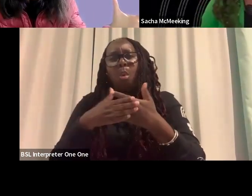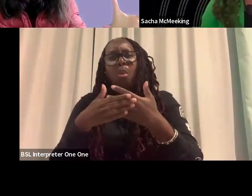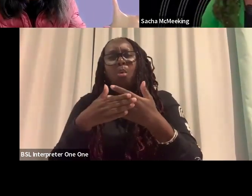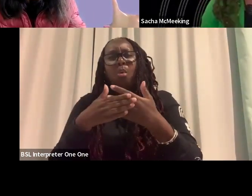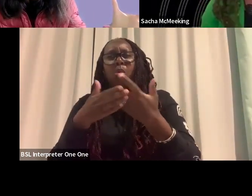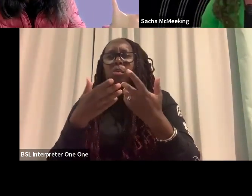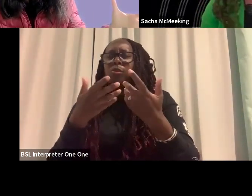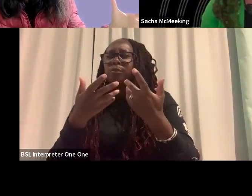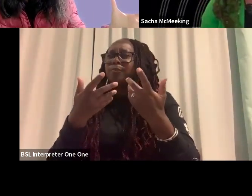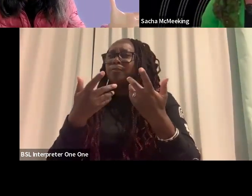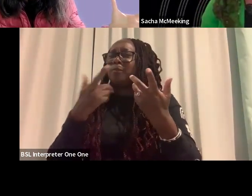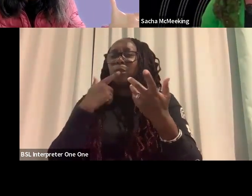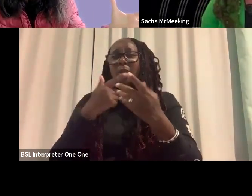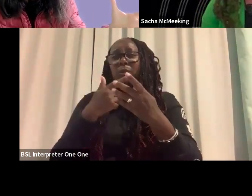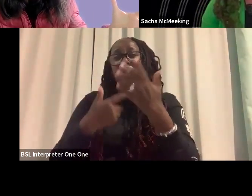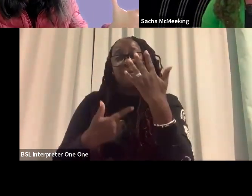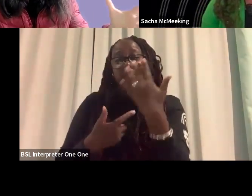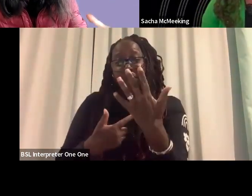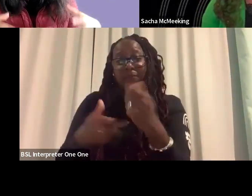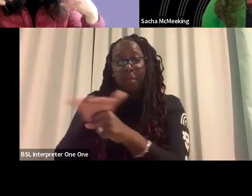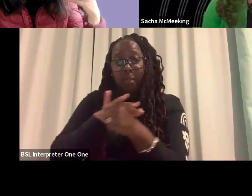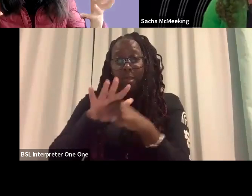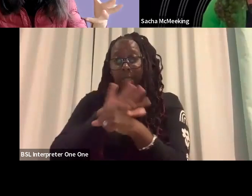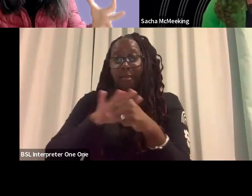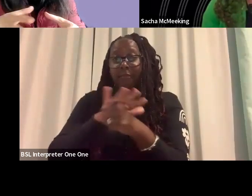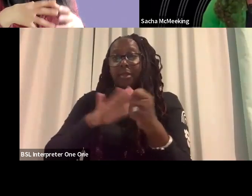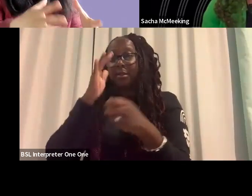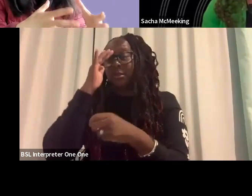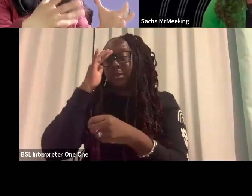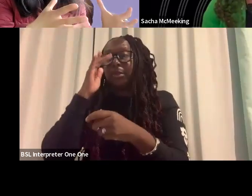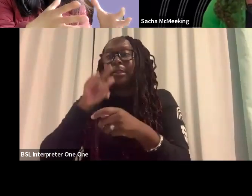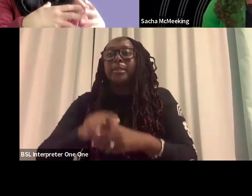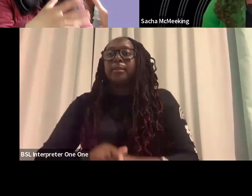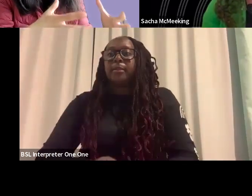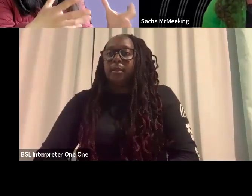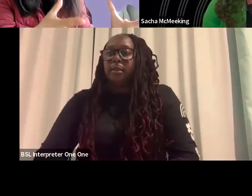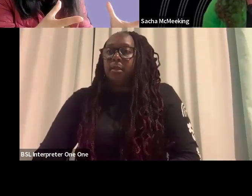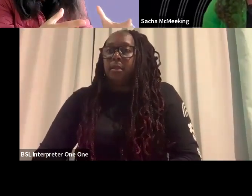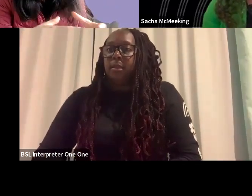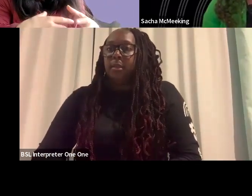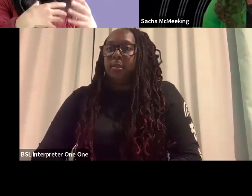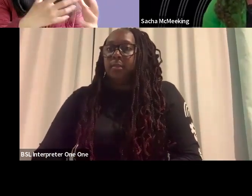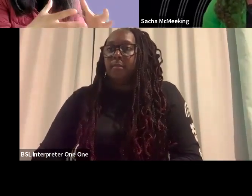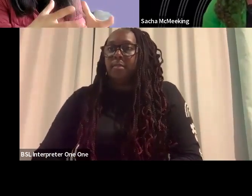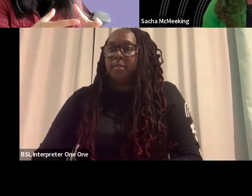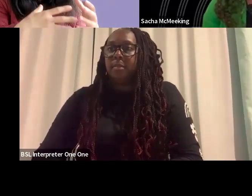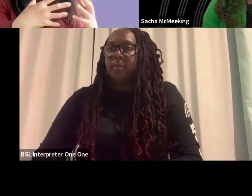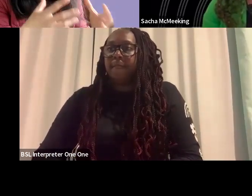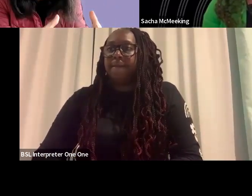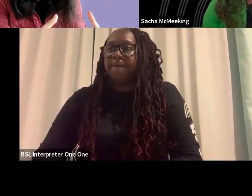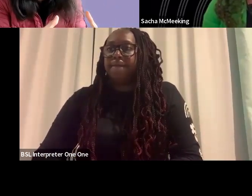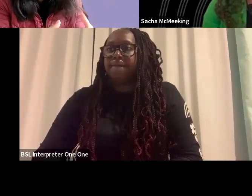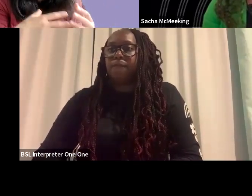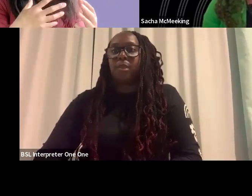the 5 dimensions of well-being. But they are also, as Margaret alluded to, probably